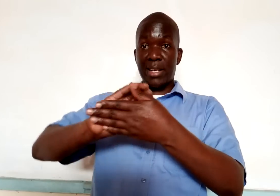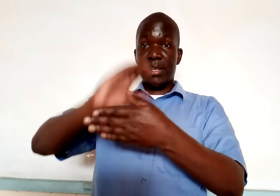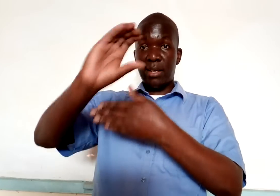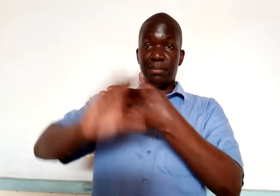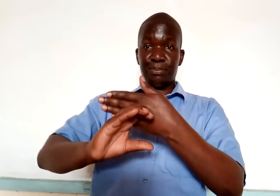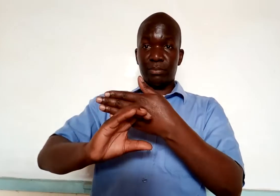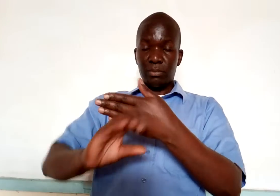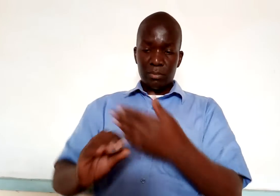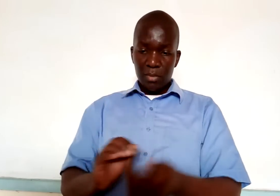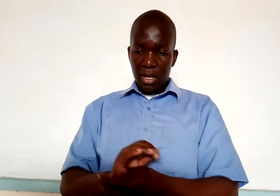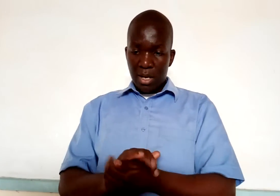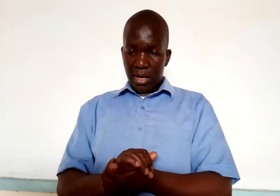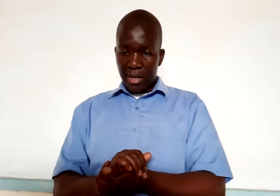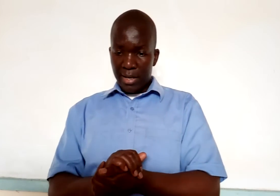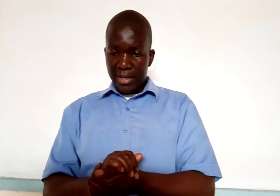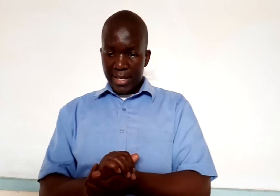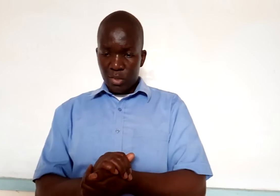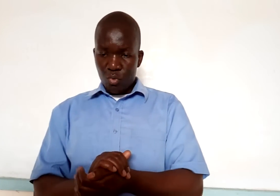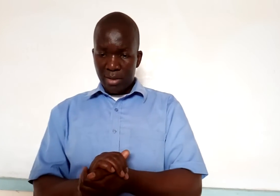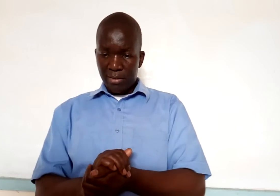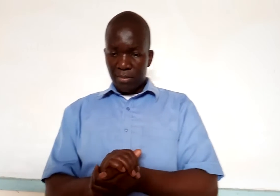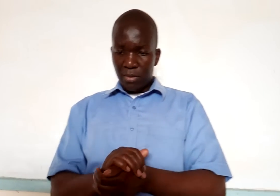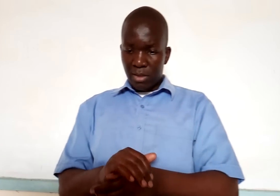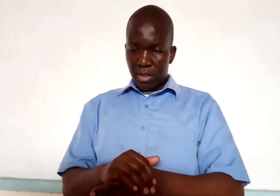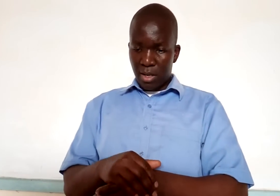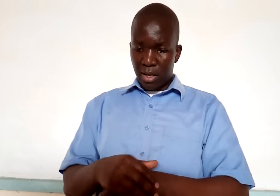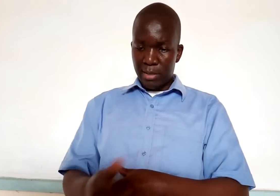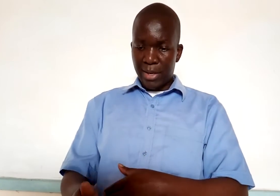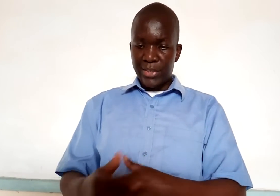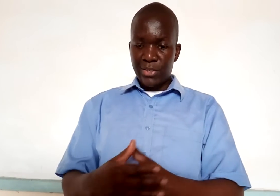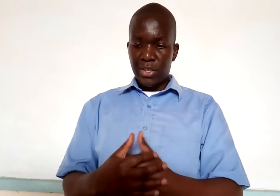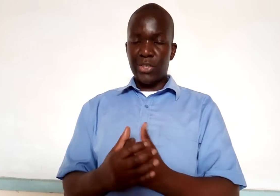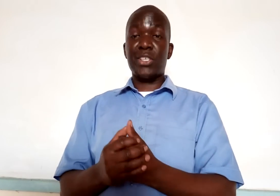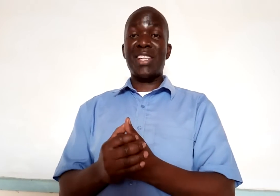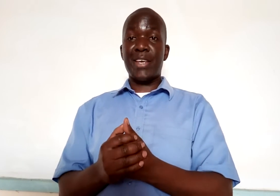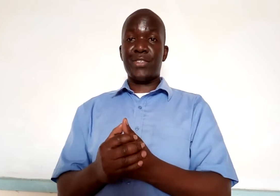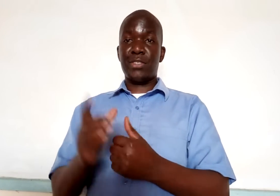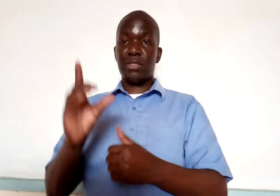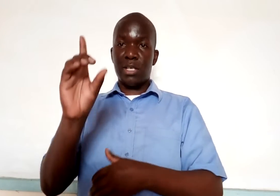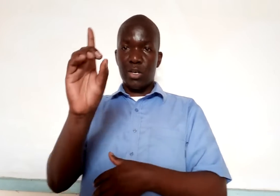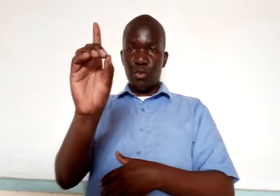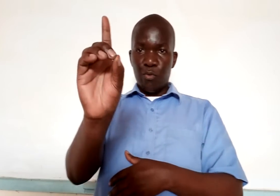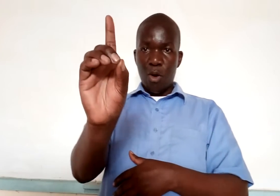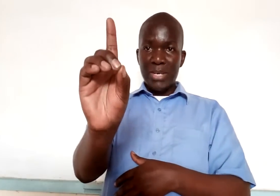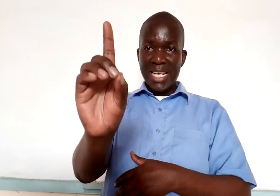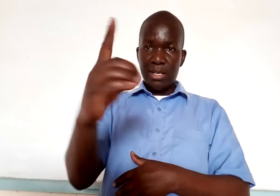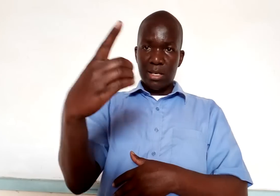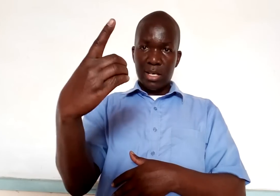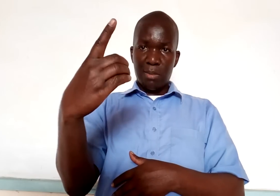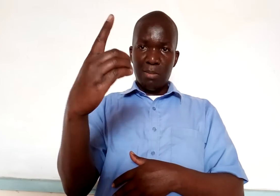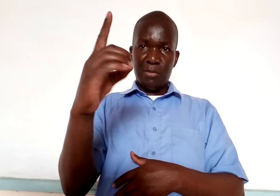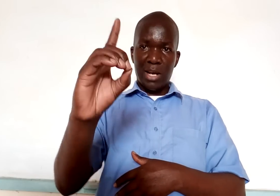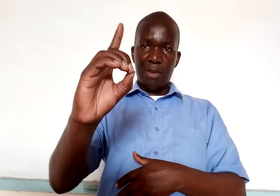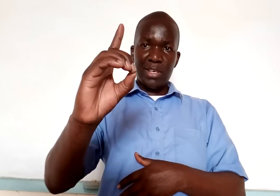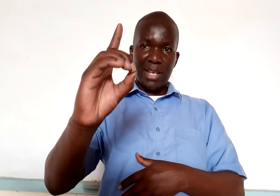calendar. The next one in my list is days. You form D. Remember, after having learned